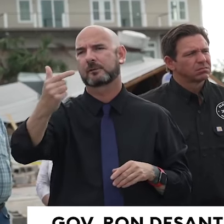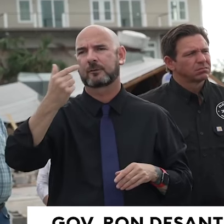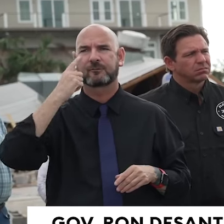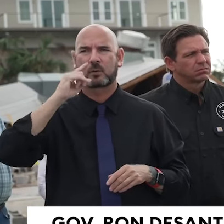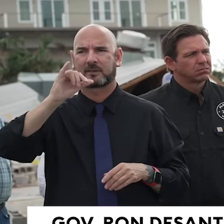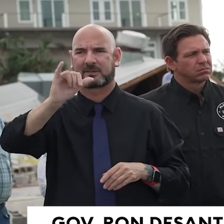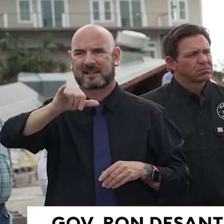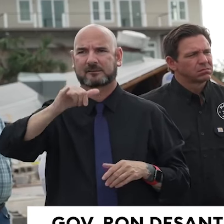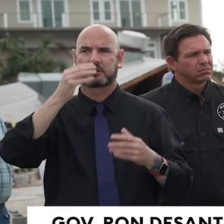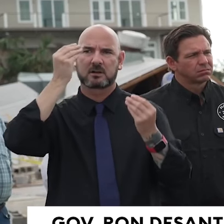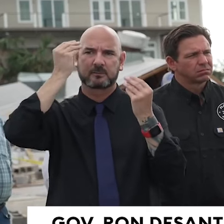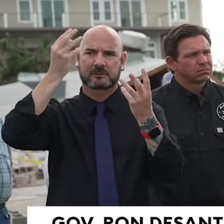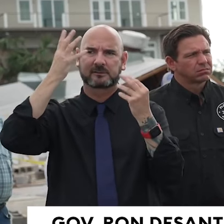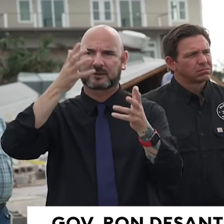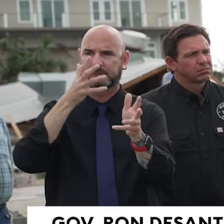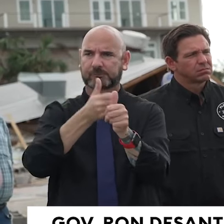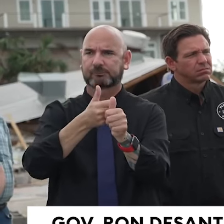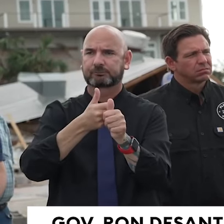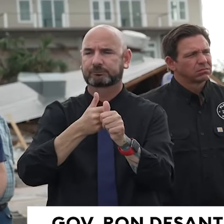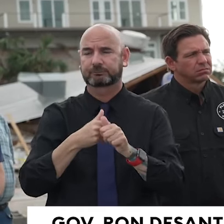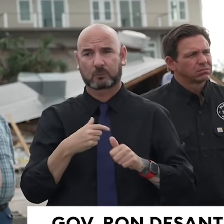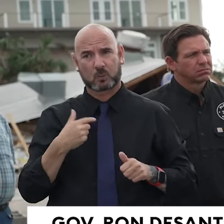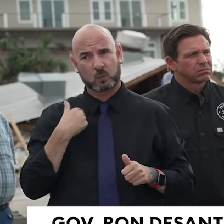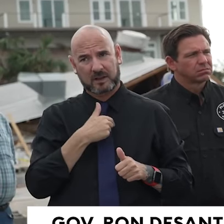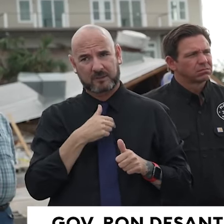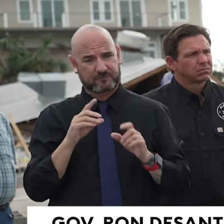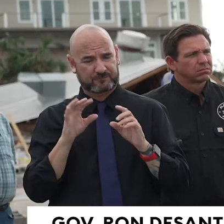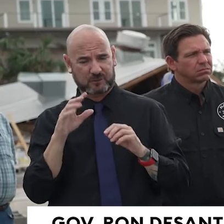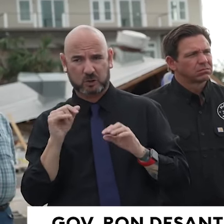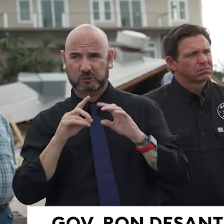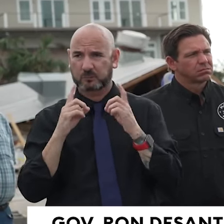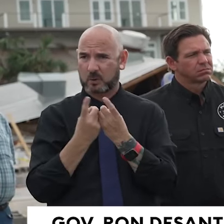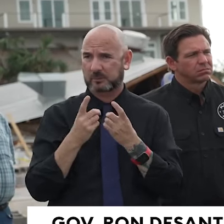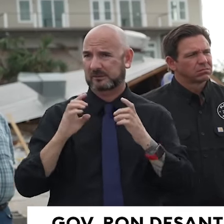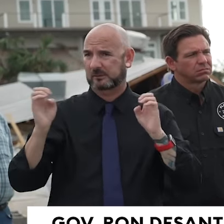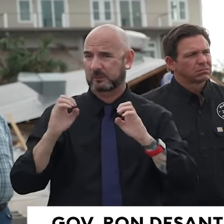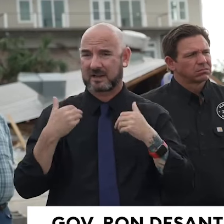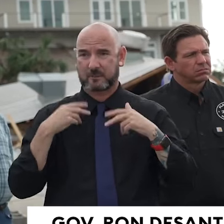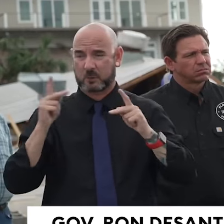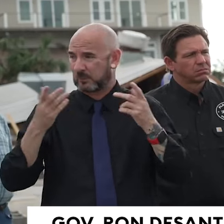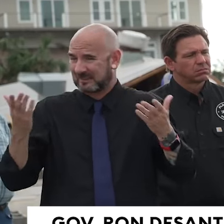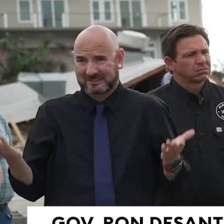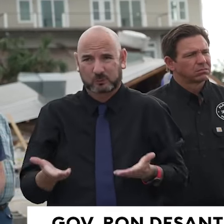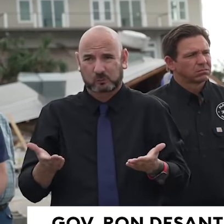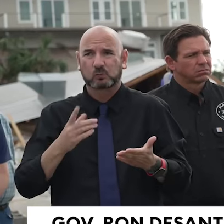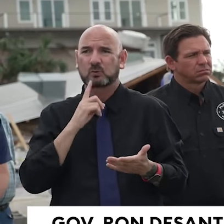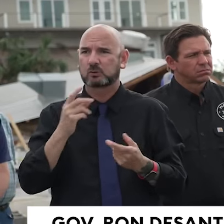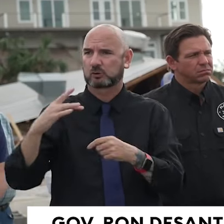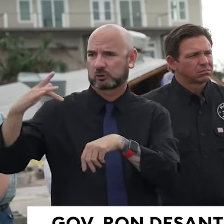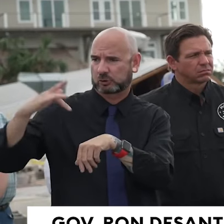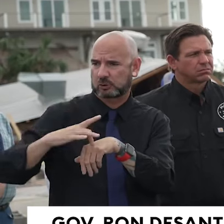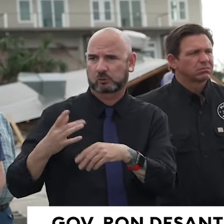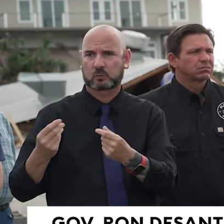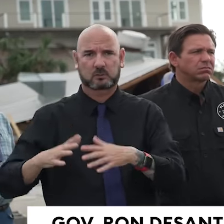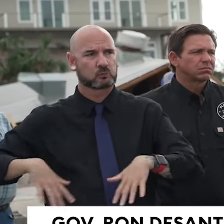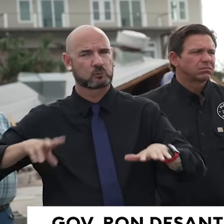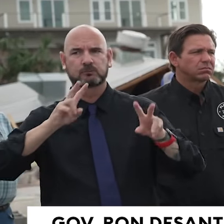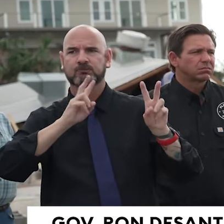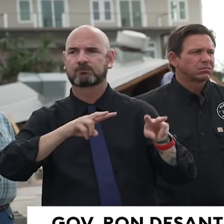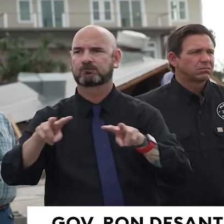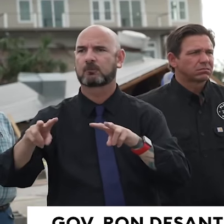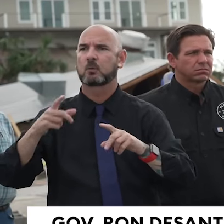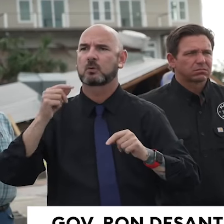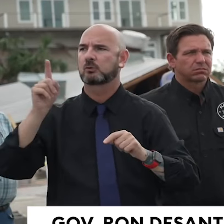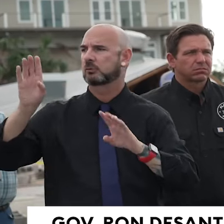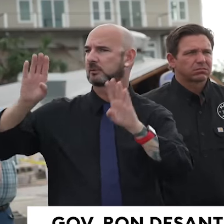will also say we, the Florida Division of Emergency Management, have people here on the ground. And I'm going to ask them to raise their hands, but both